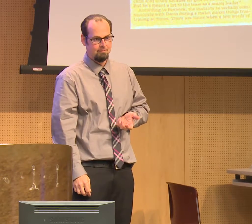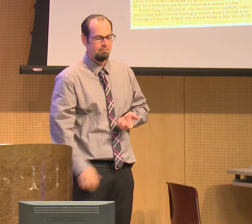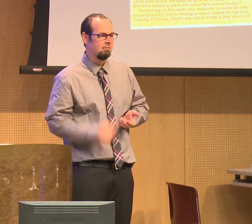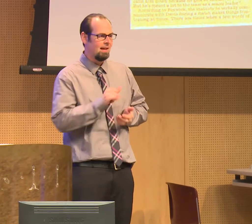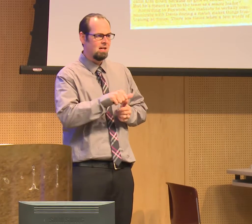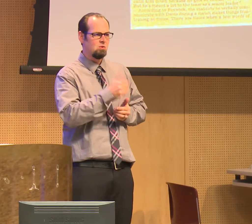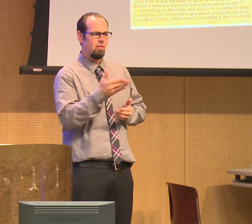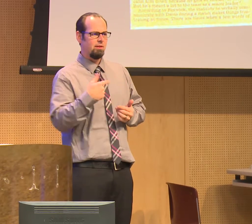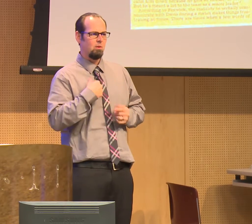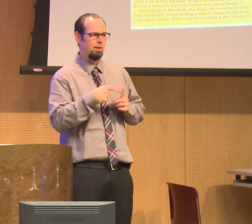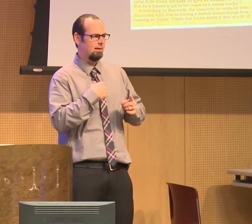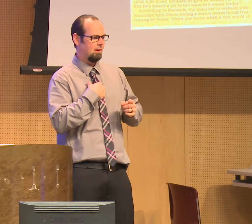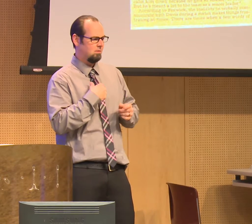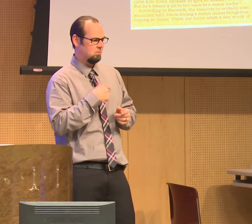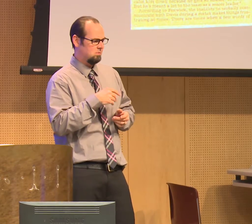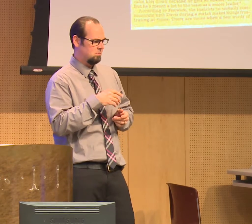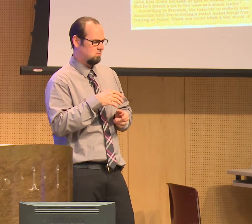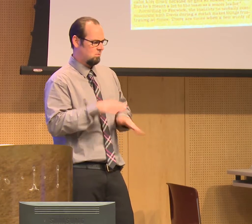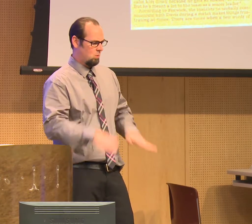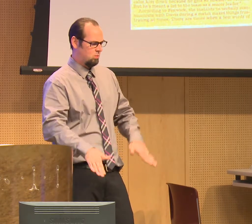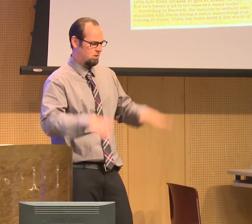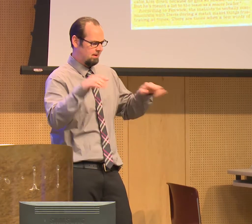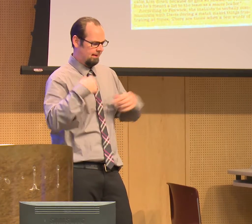There was one thing about me while growing up.